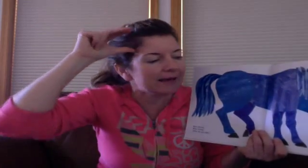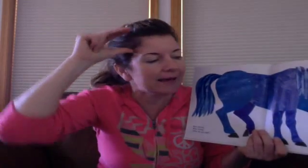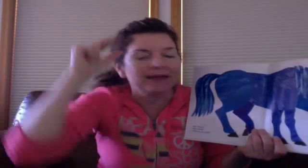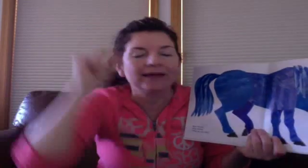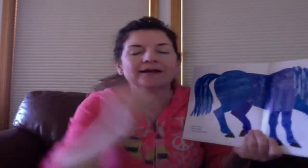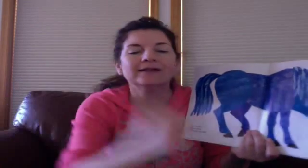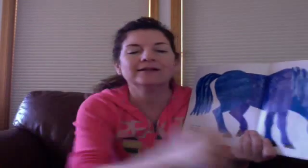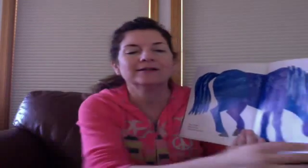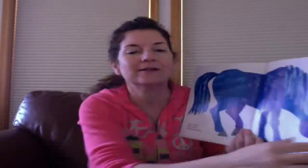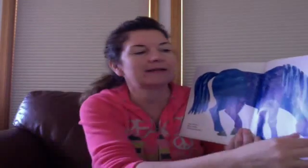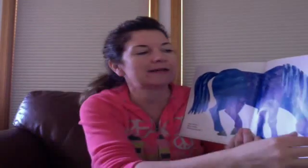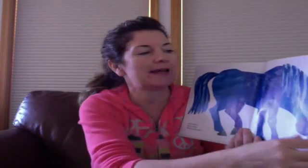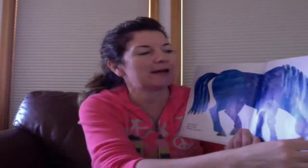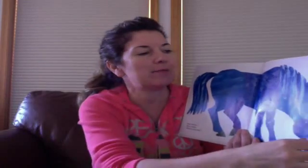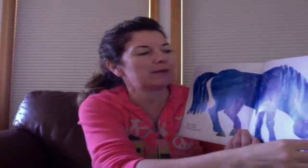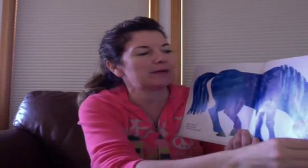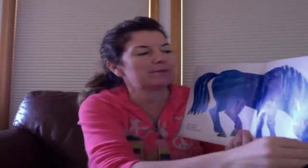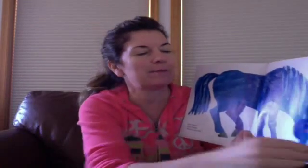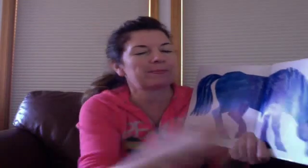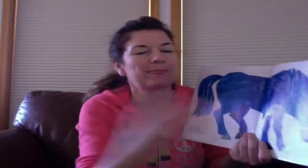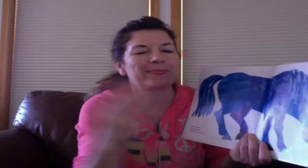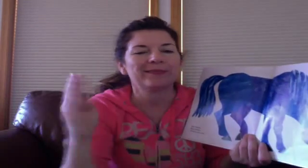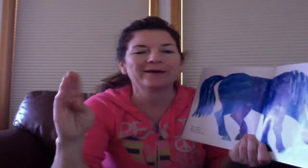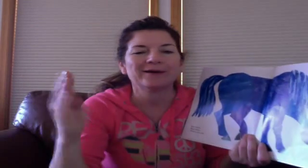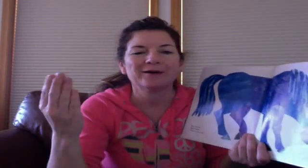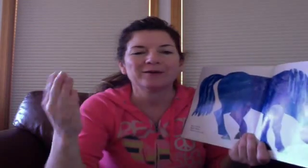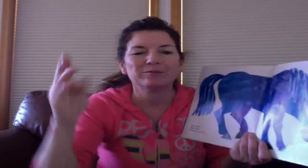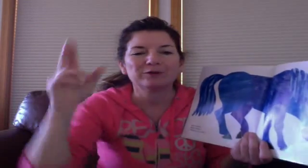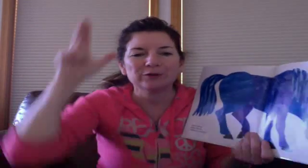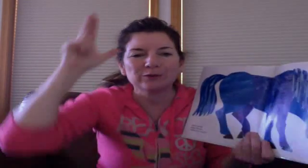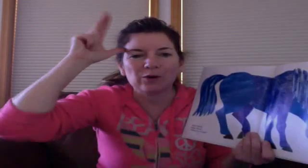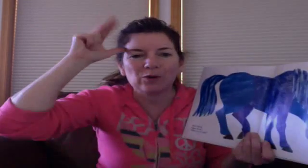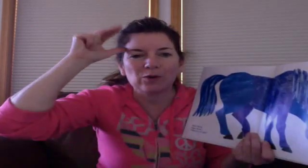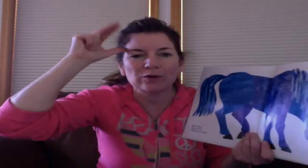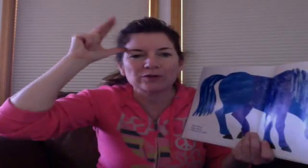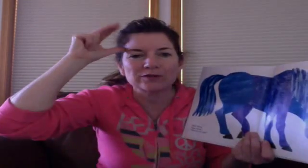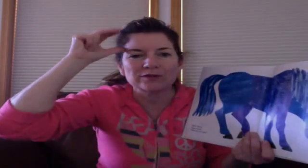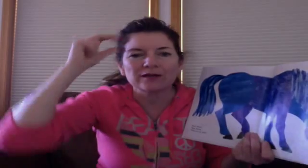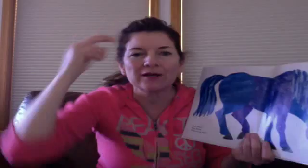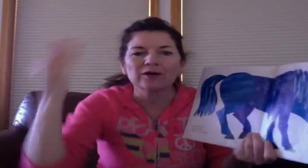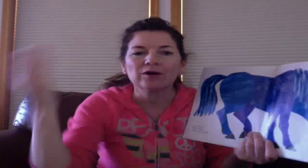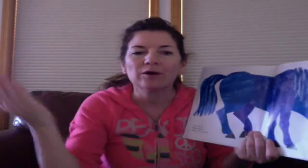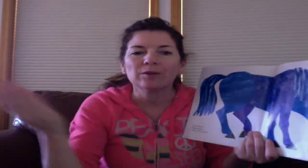neigh, looking at me. Blue horse,